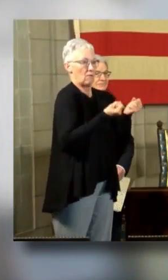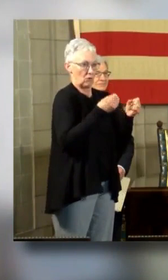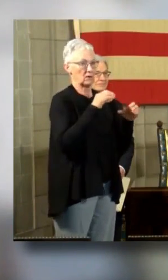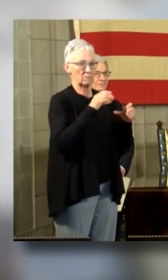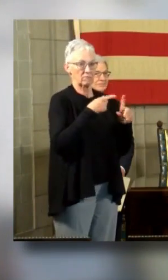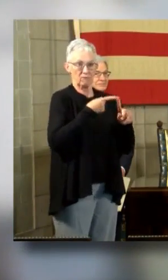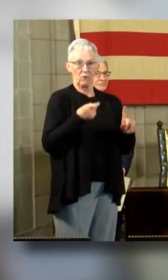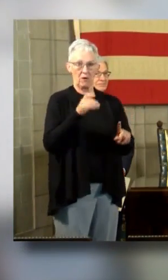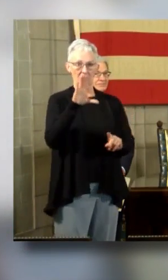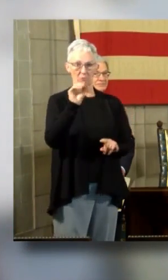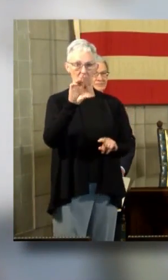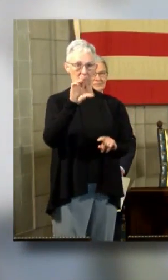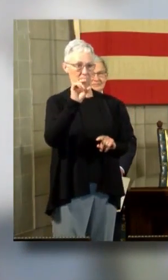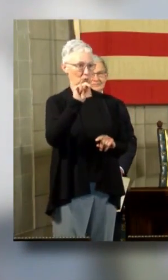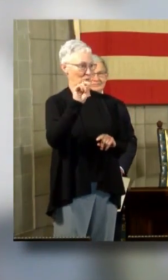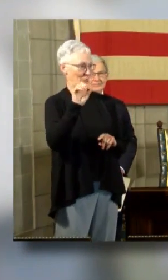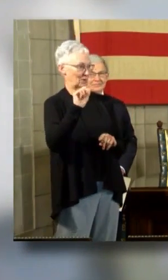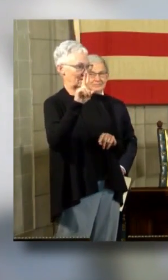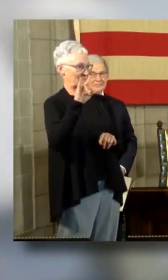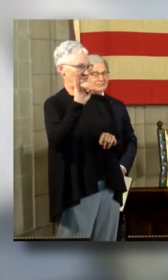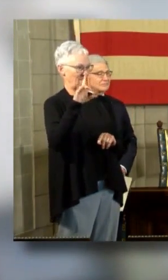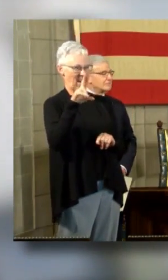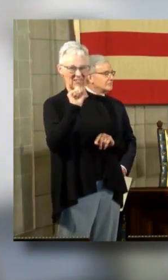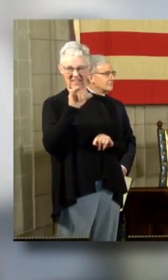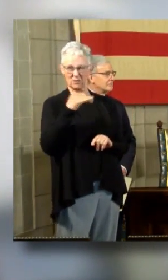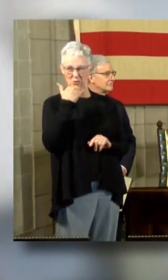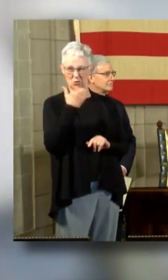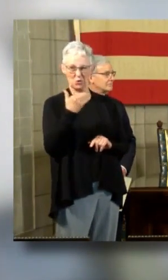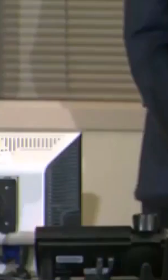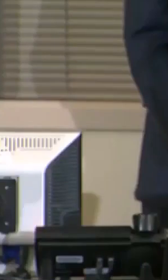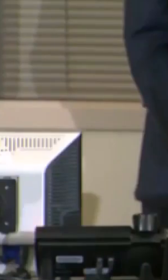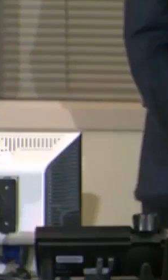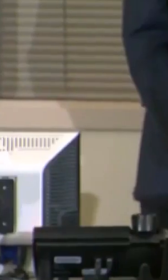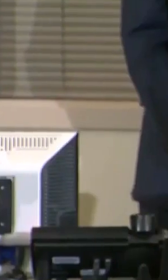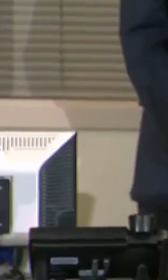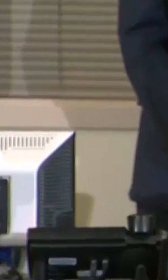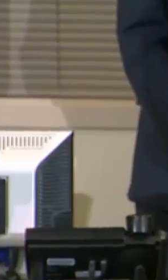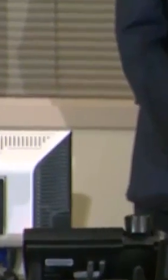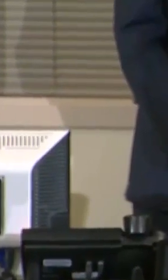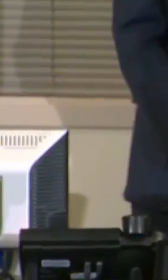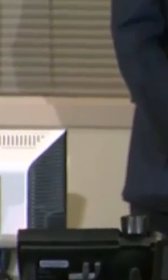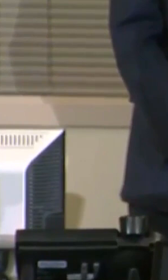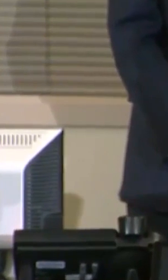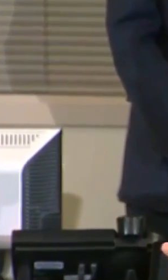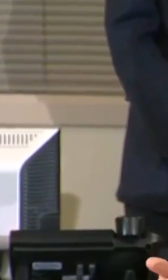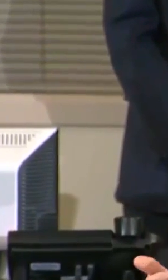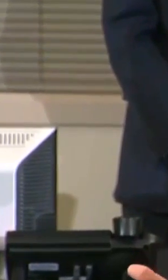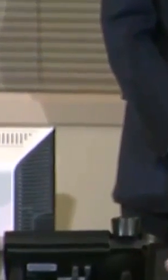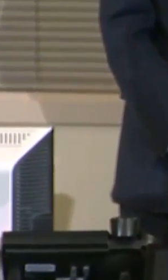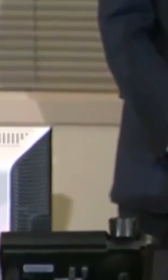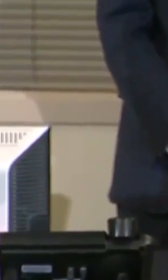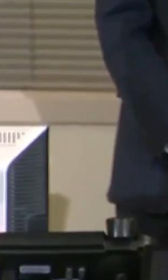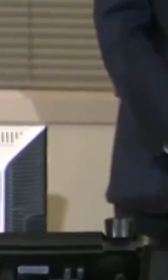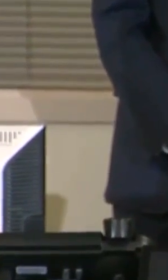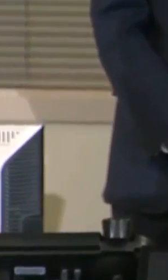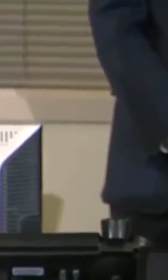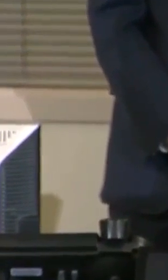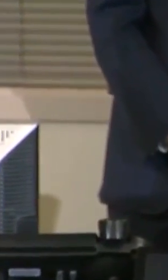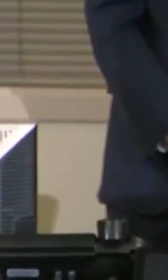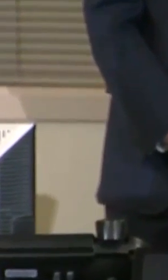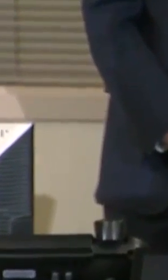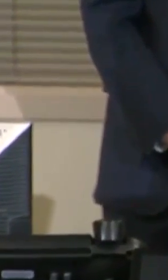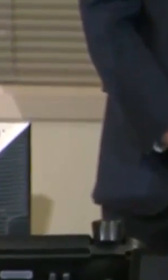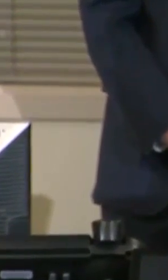Nebraska and Oklahoma. It goes without saying those orders have been controversial. Groups filed a lawsuit against Texas' governor